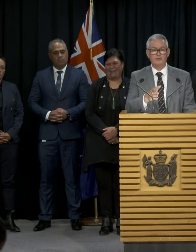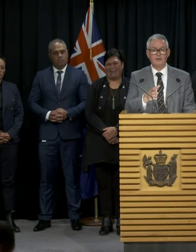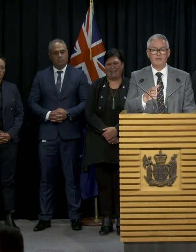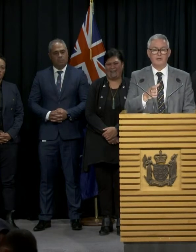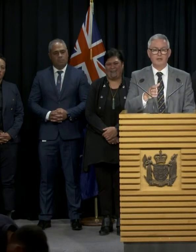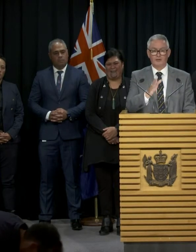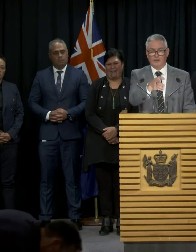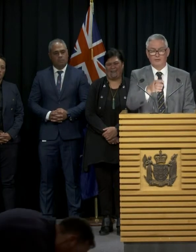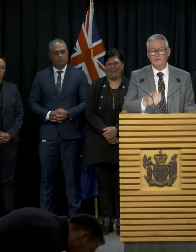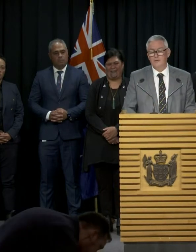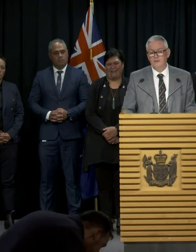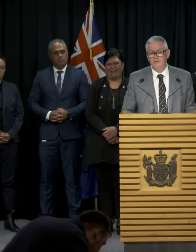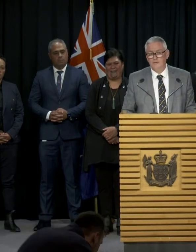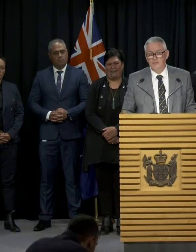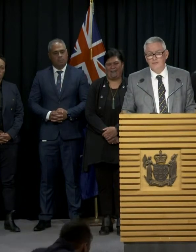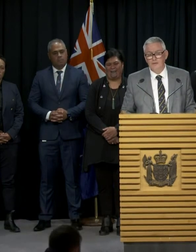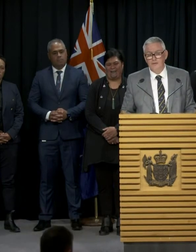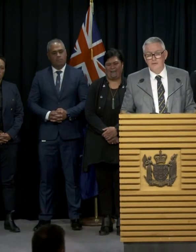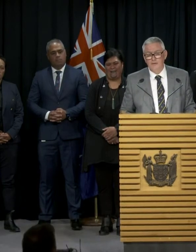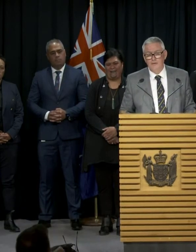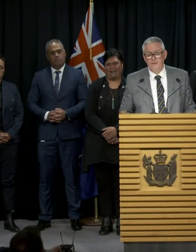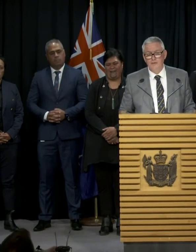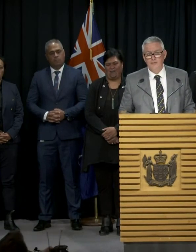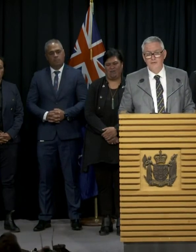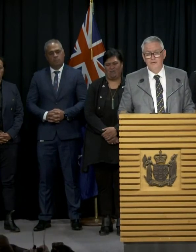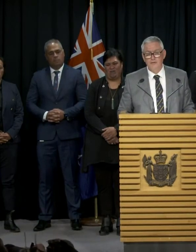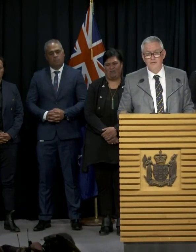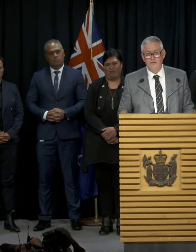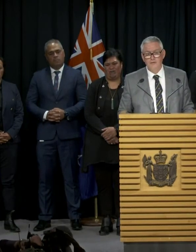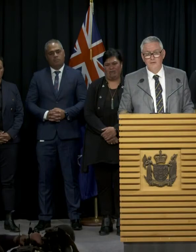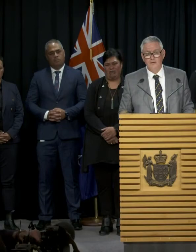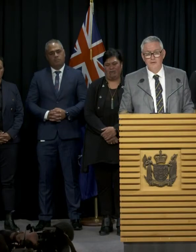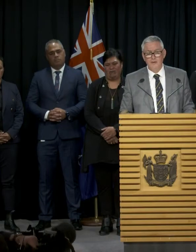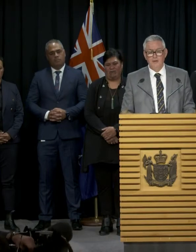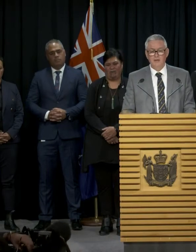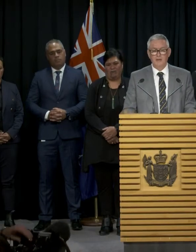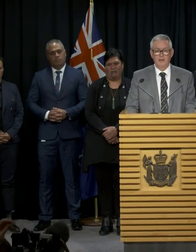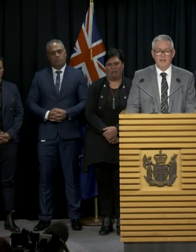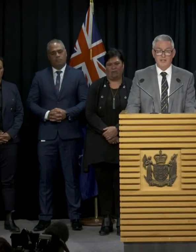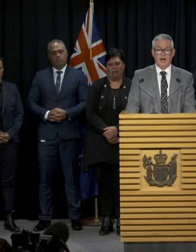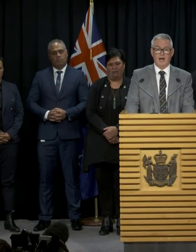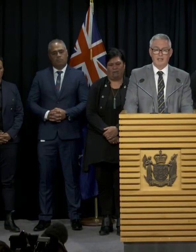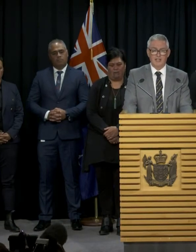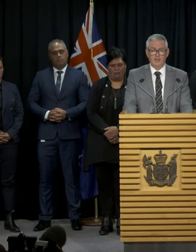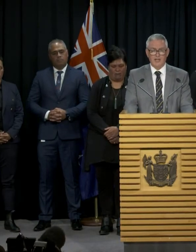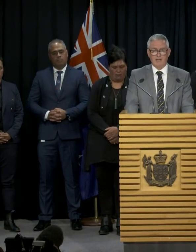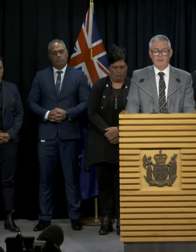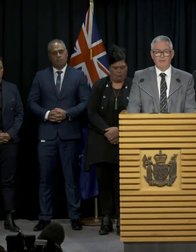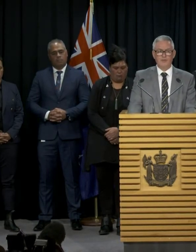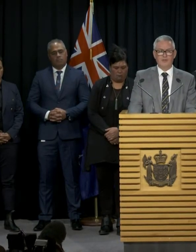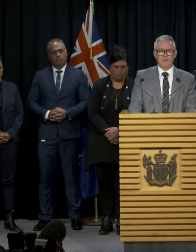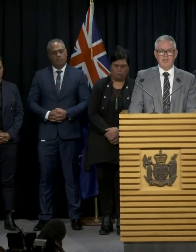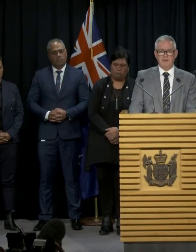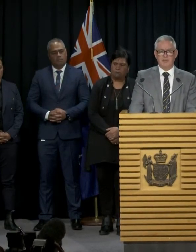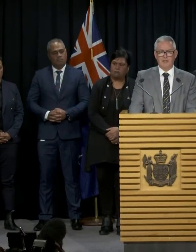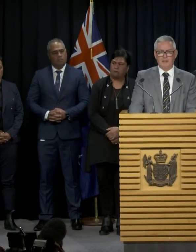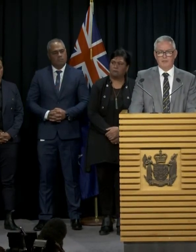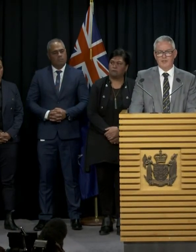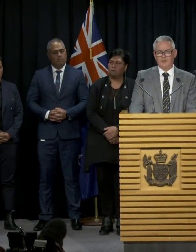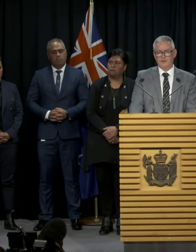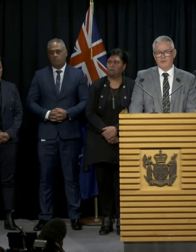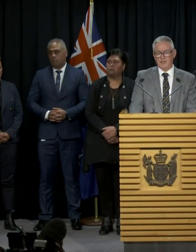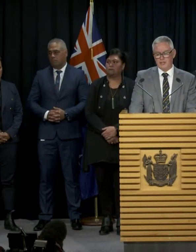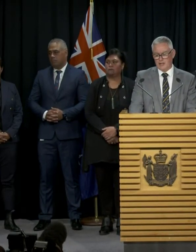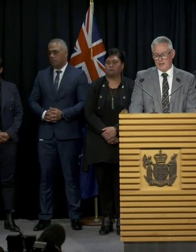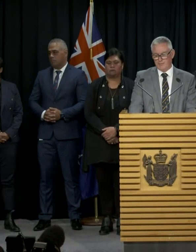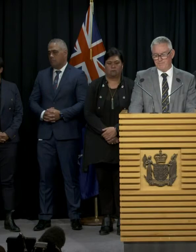agency? Minister, have you watched the video of the uplift of? Yes, I have, and I've also been keeping